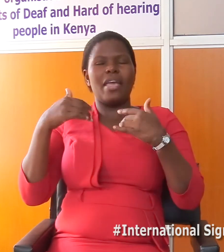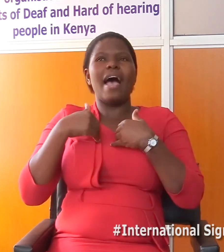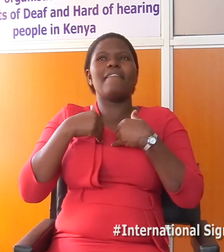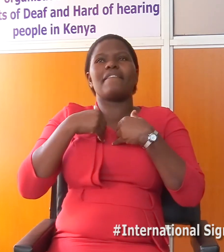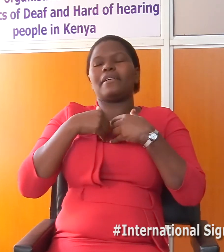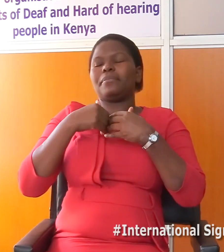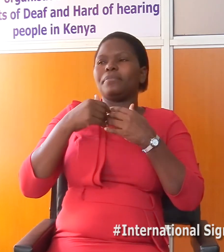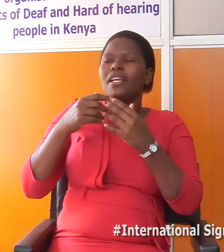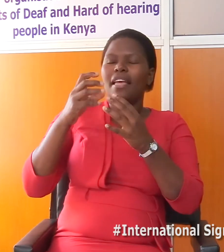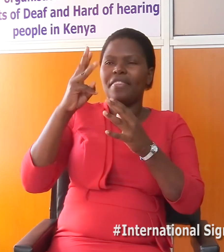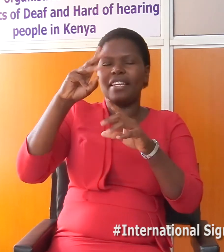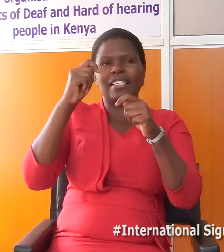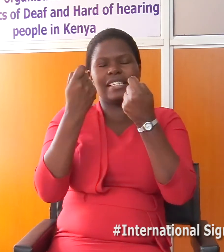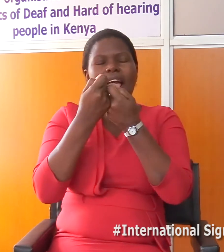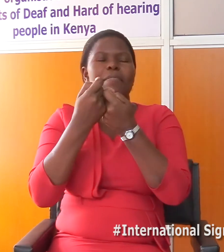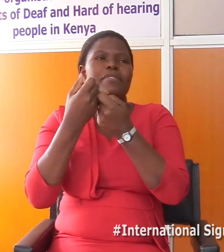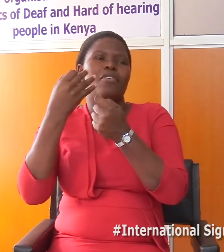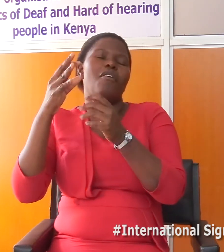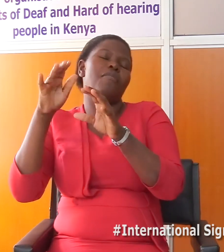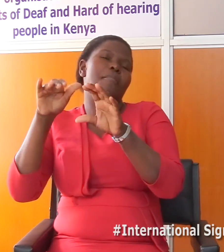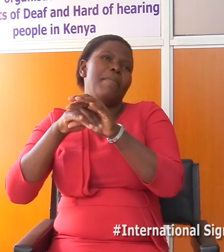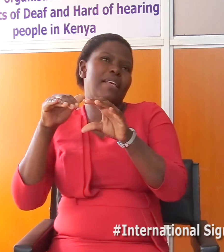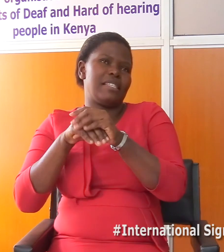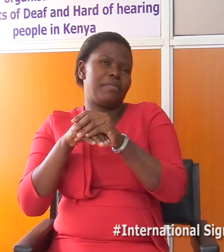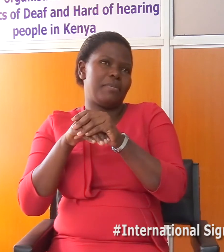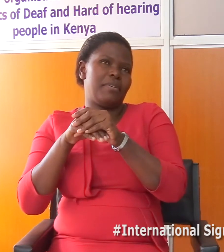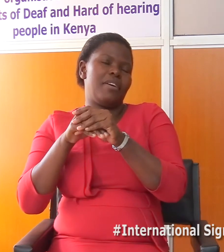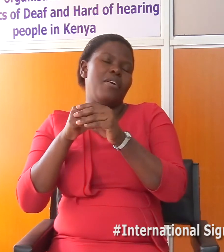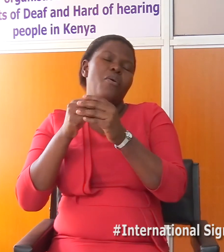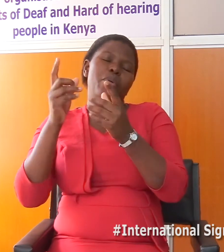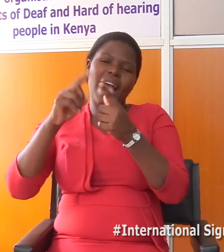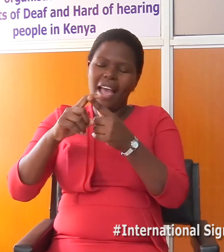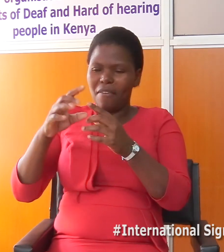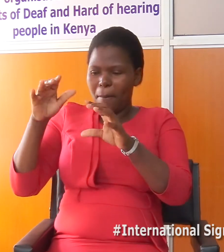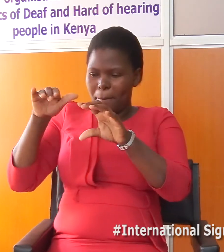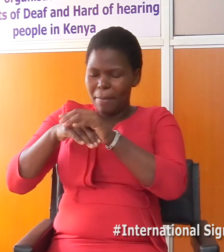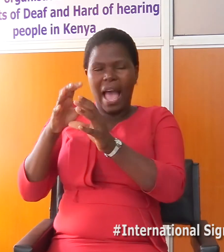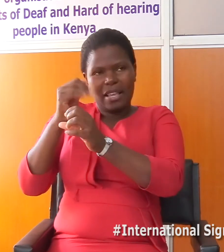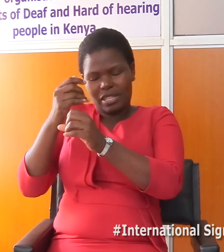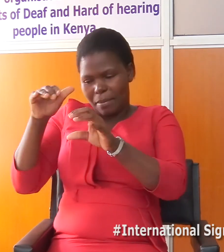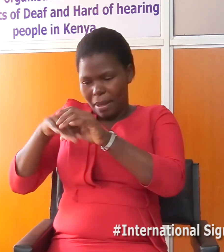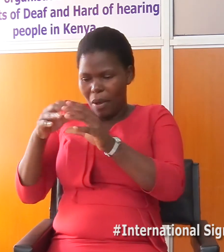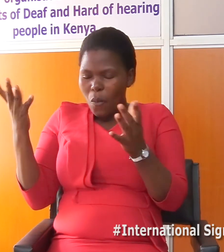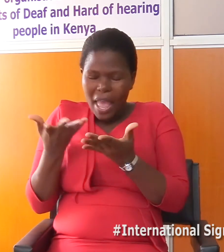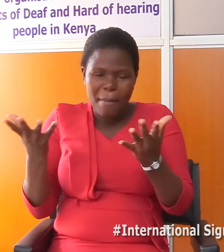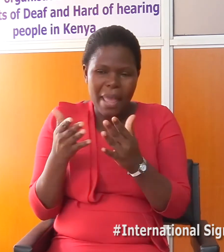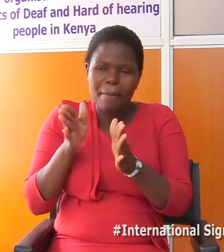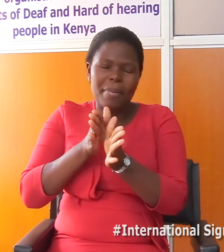become a member, you must have, you have the types of this membership actually. We have the members association